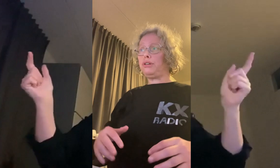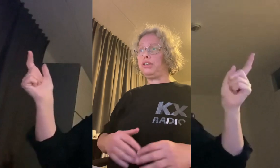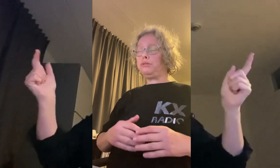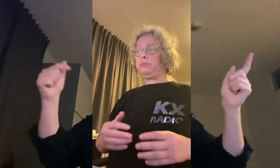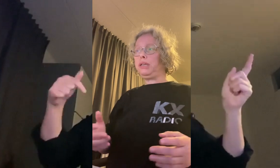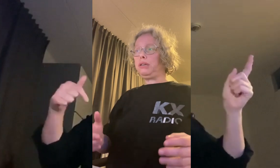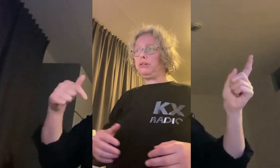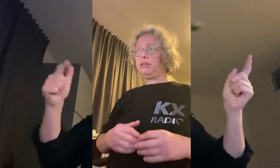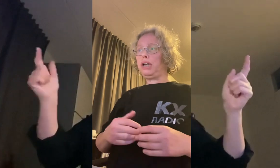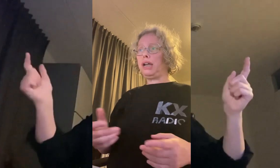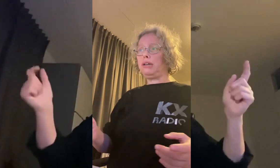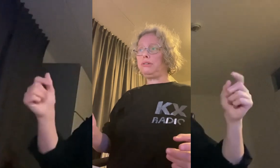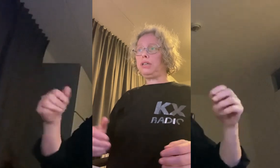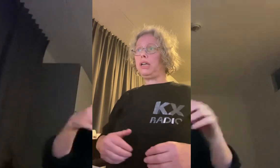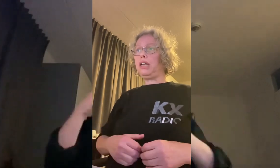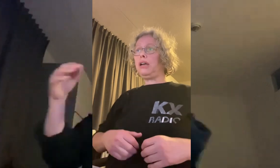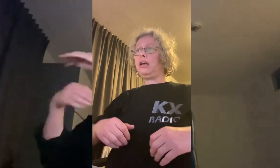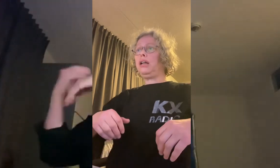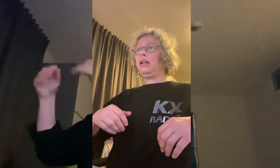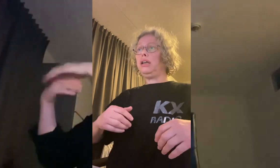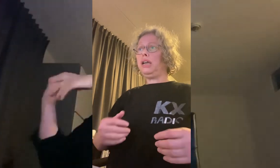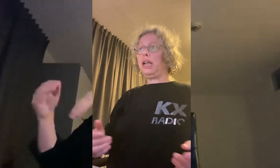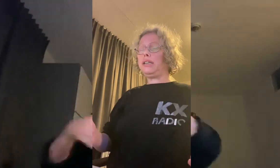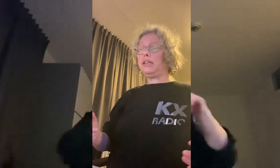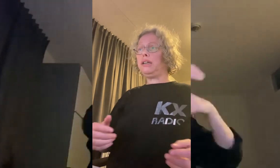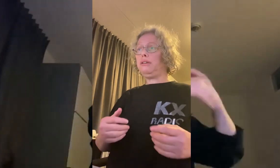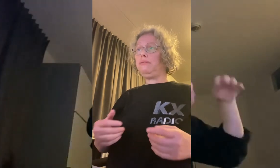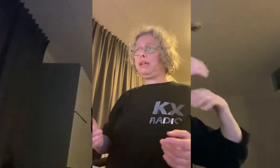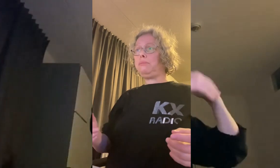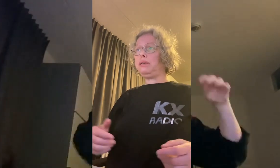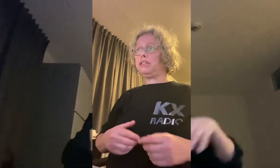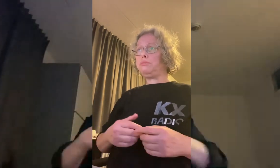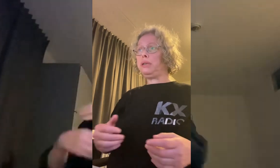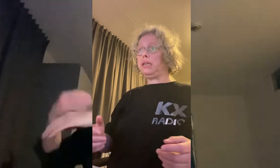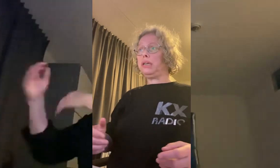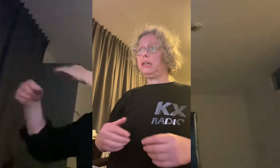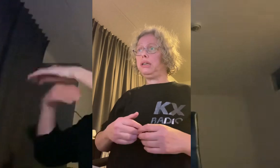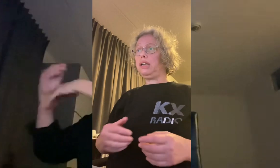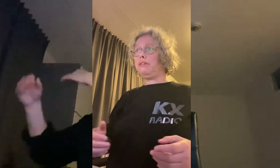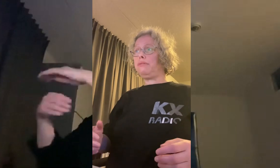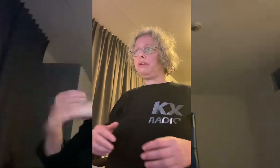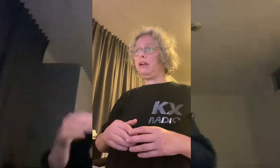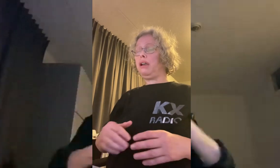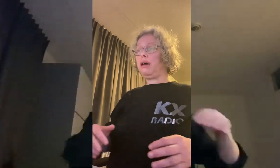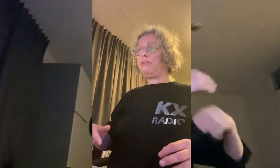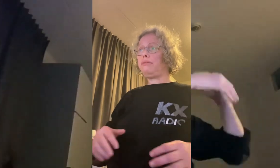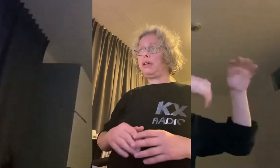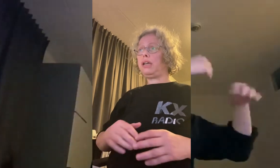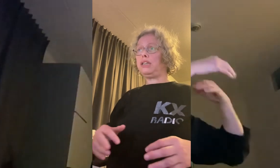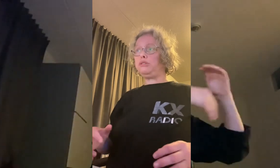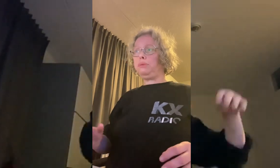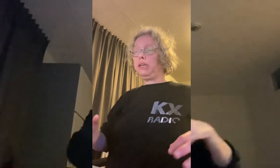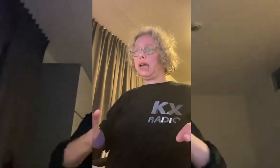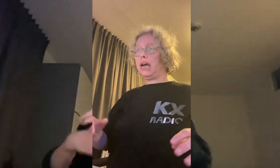be heard loud. Let women speak, live, love, and speak